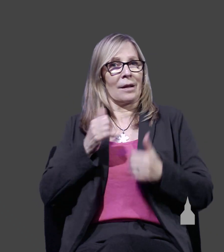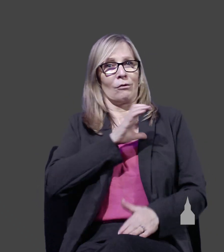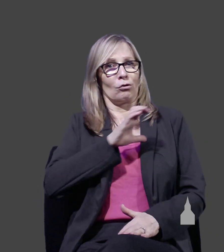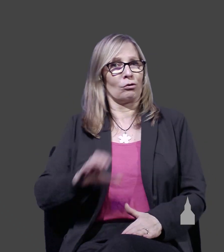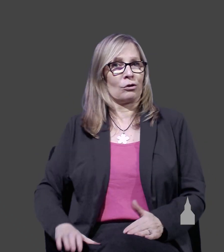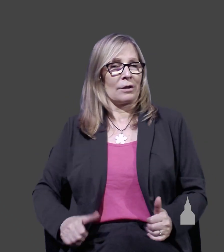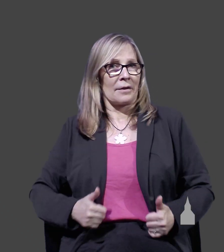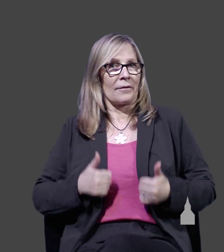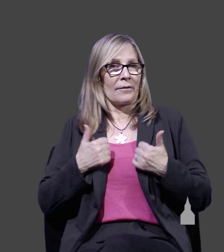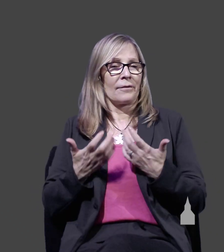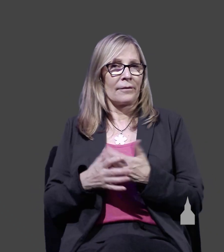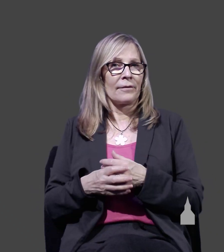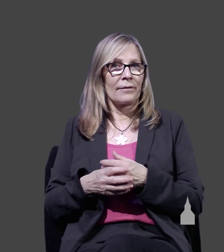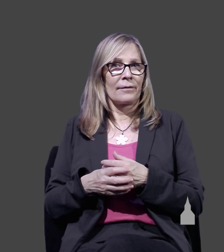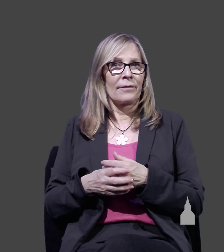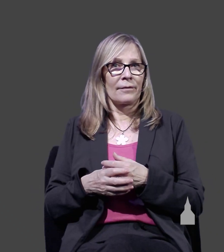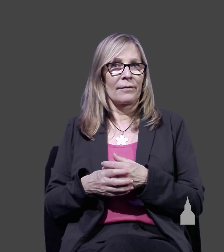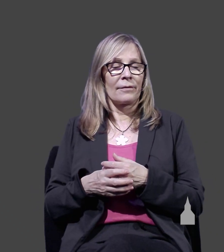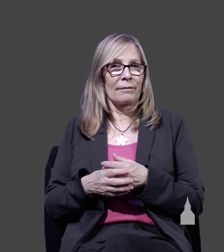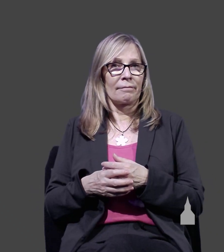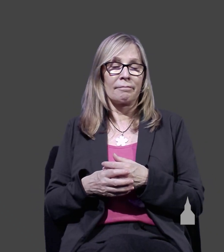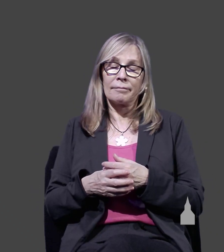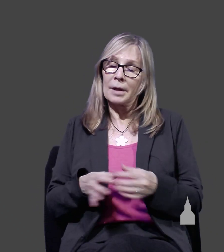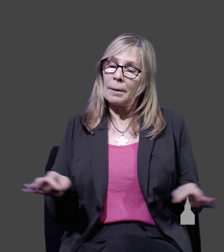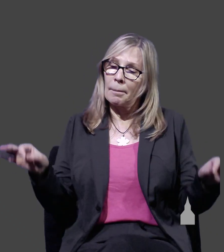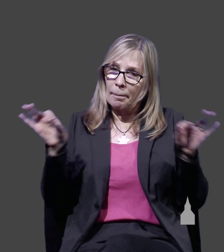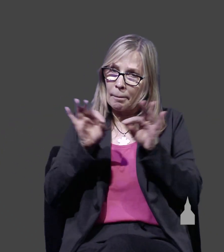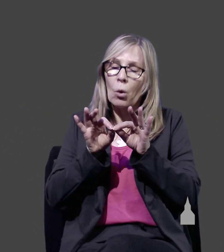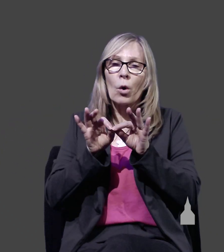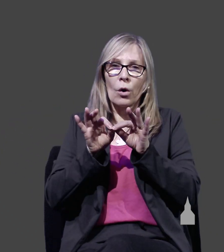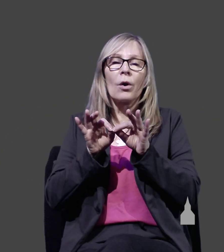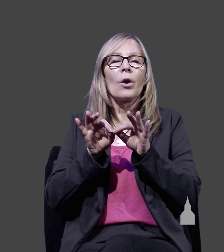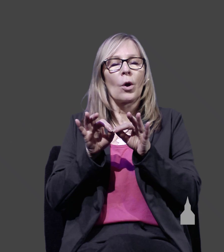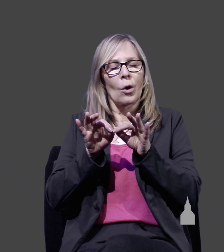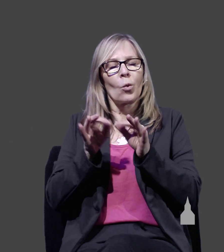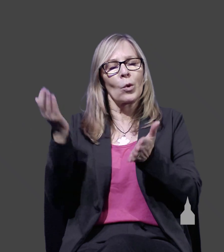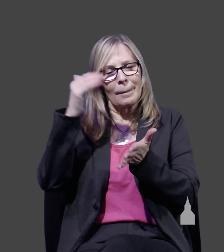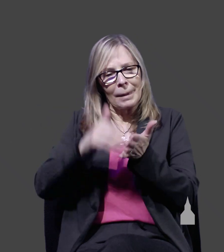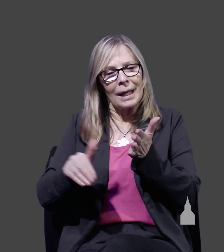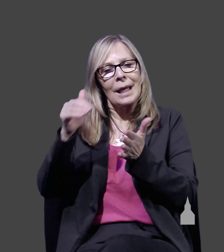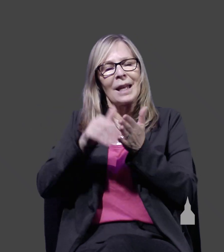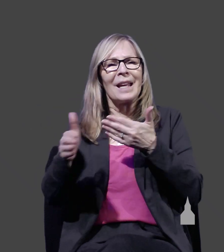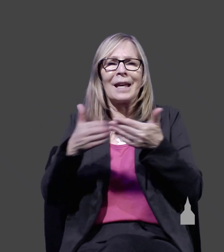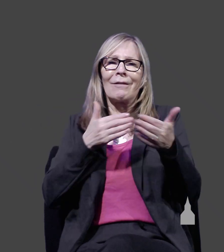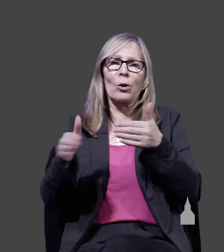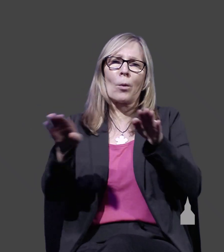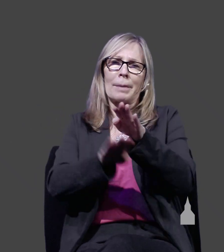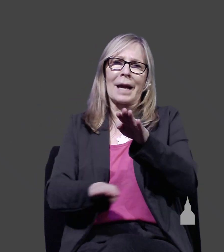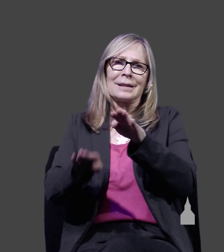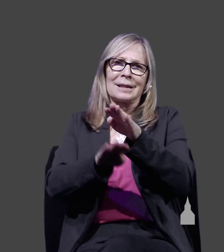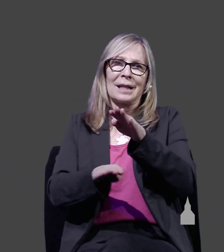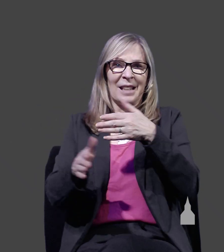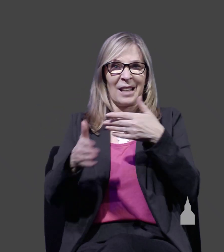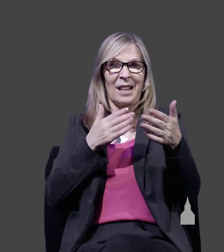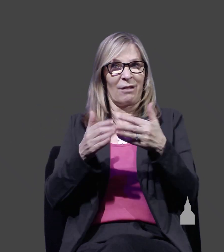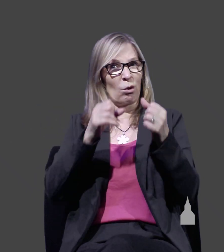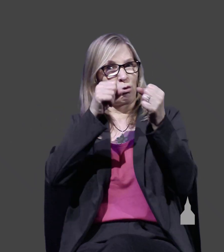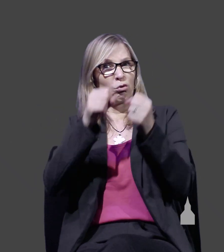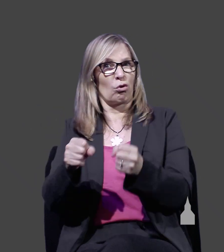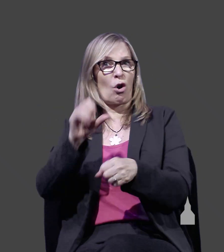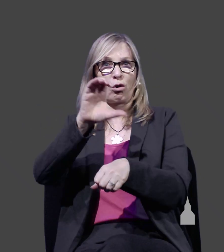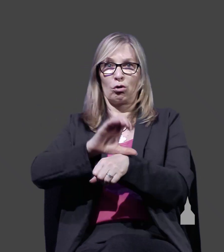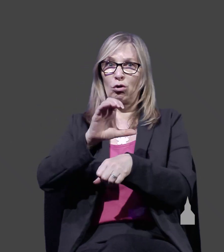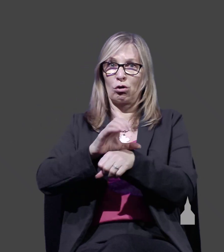life. And it's good and important that we go over the basics over and over again, even though we're in a solid church where this